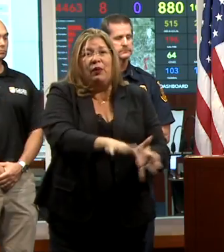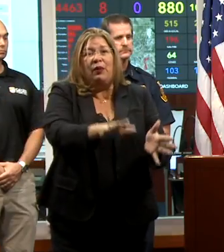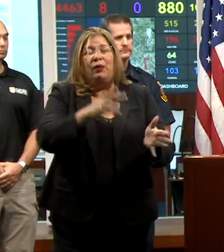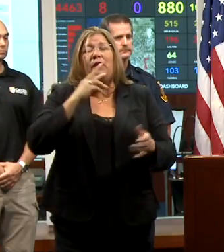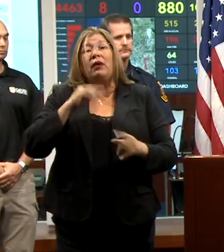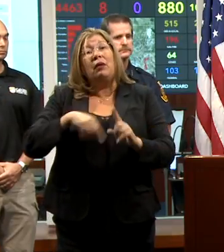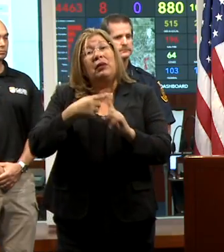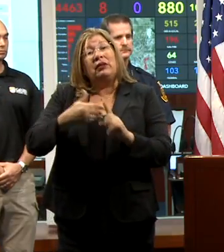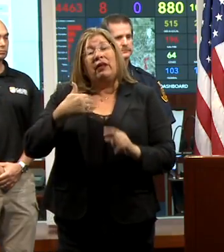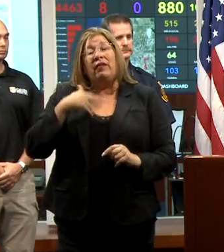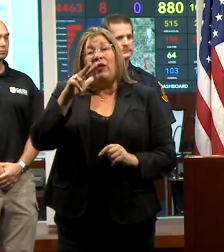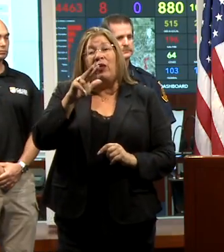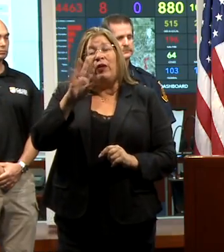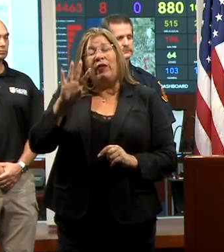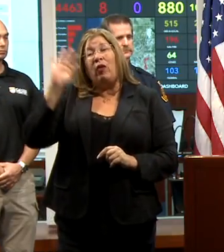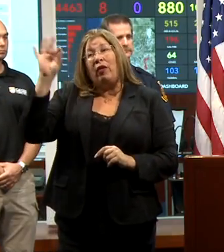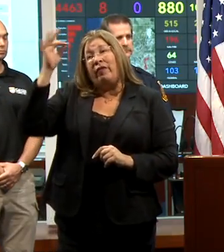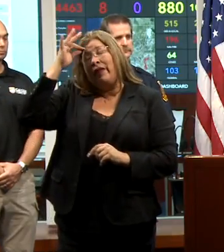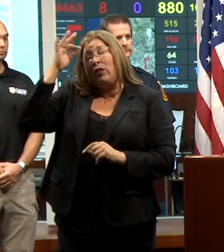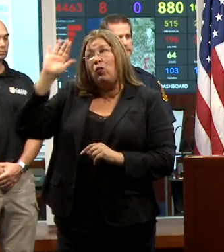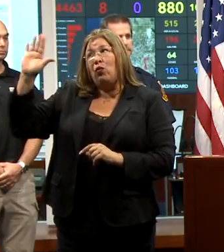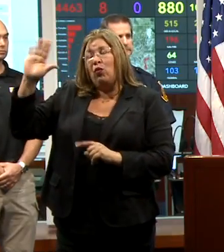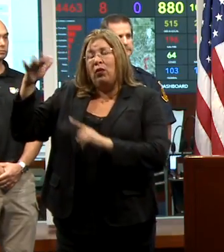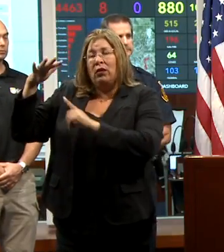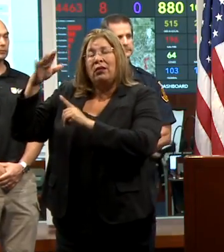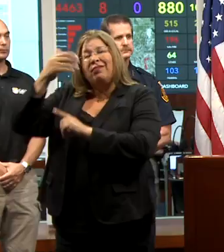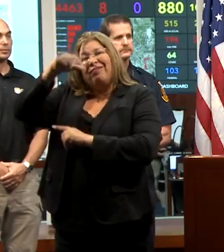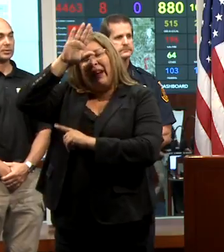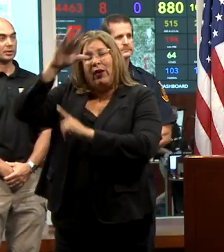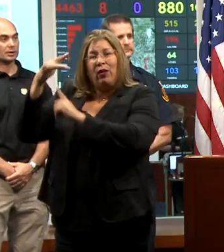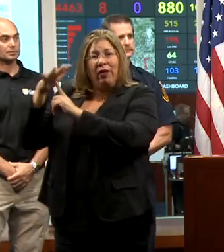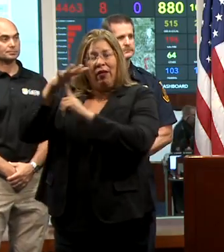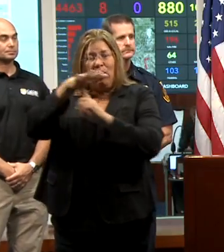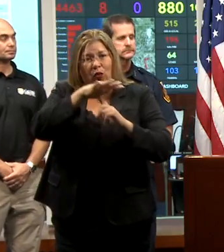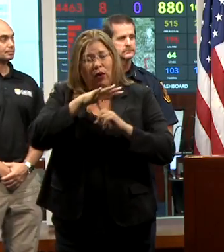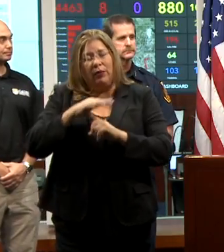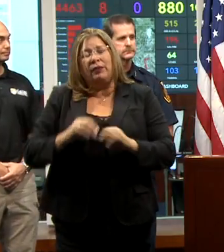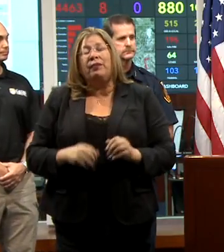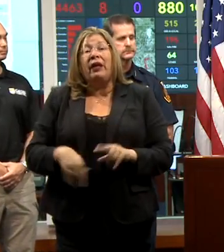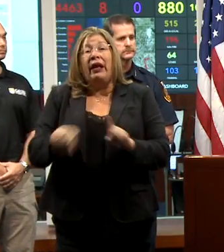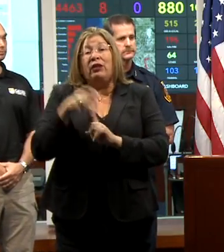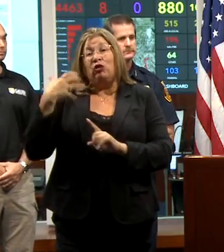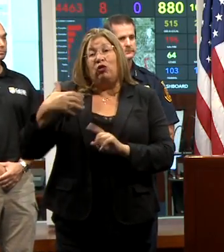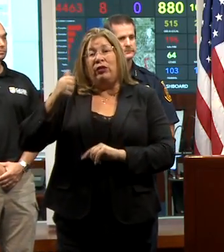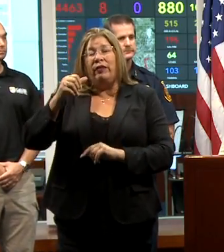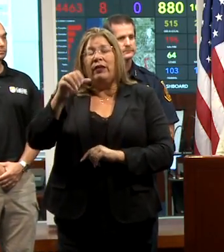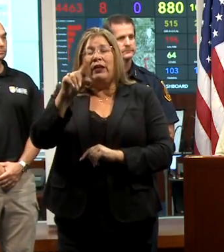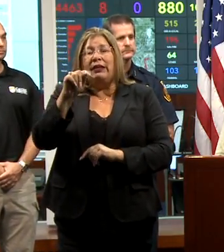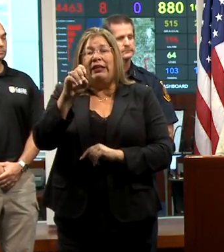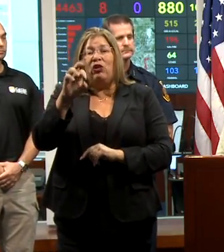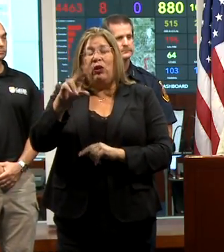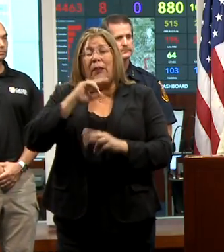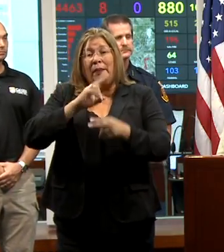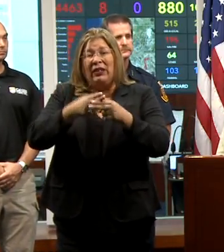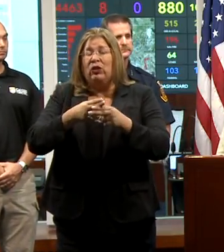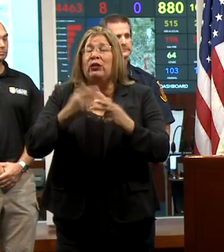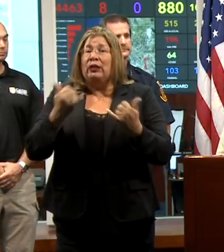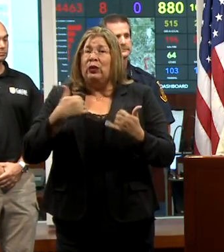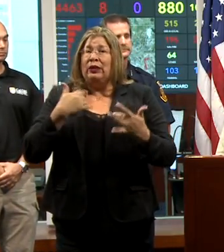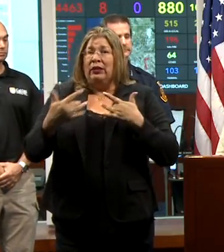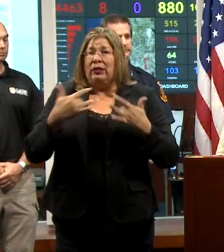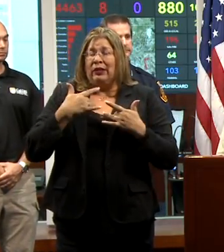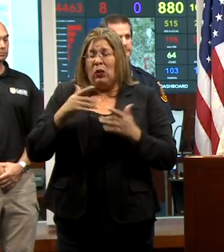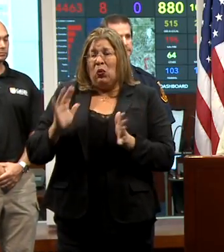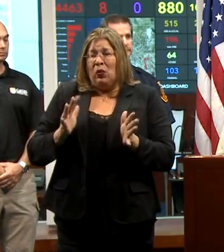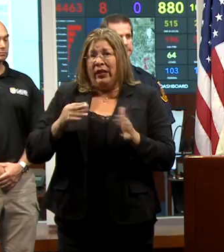federal firefighting helicopters across the state. Also, as Chief Teeter had mentioned, there is a concern about the Southern California wind